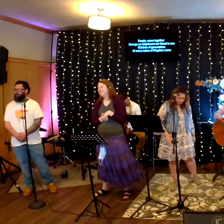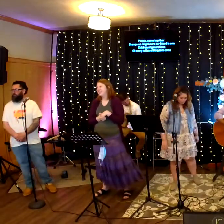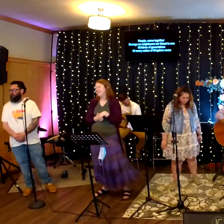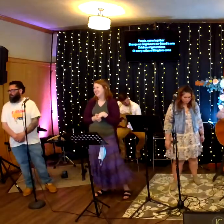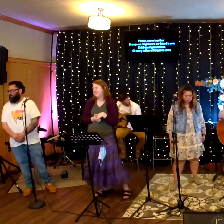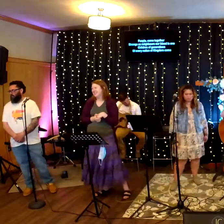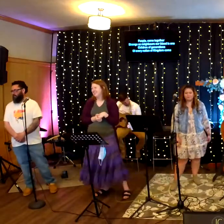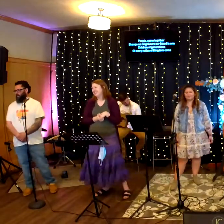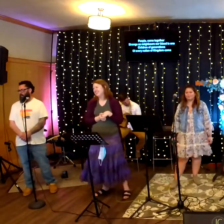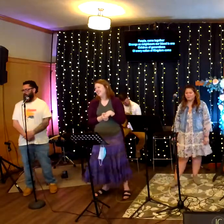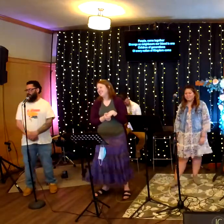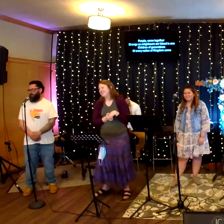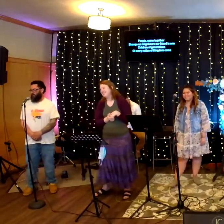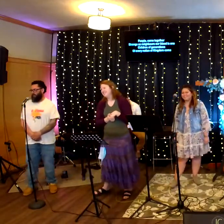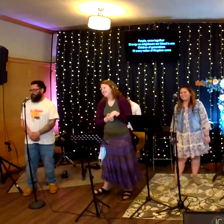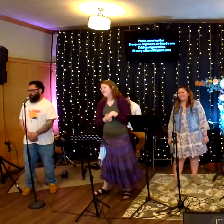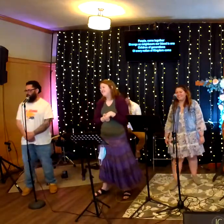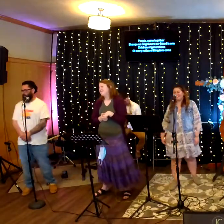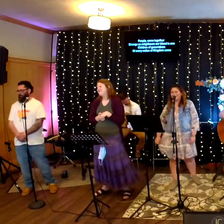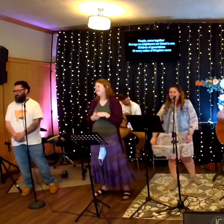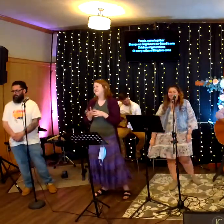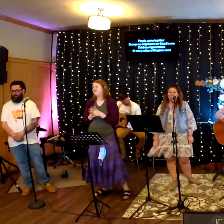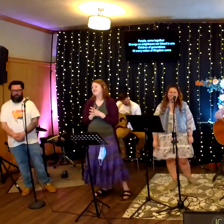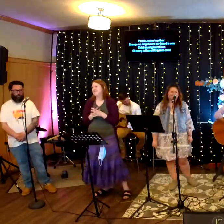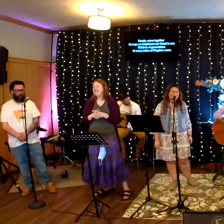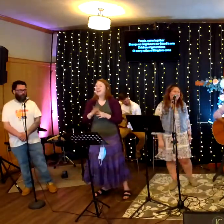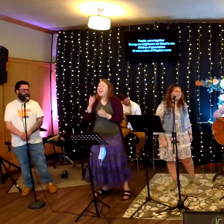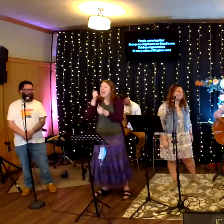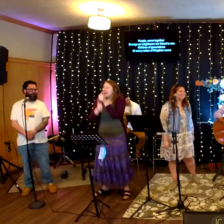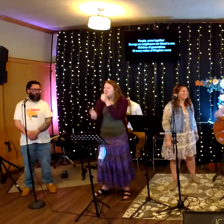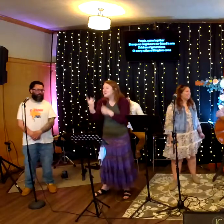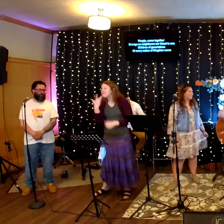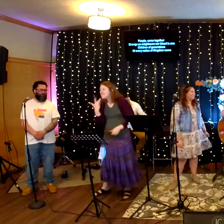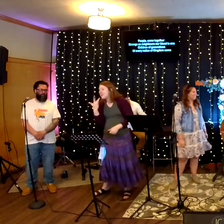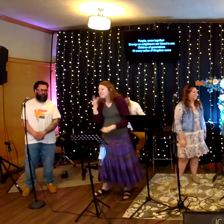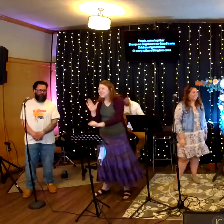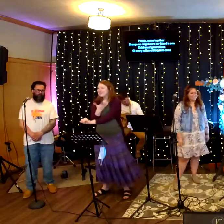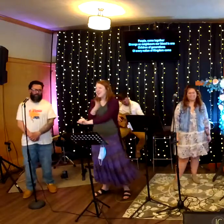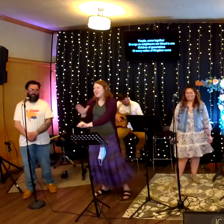You guys ready to worship? It's like everyone's favorite. Let's do it.